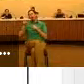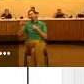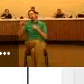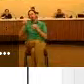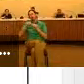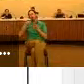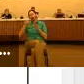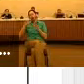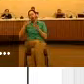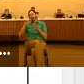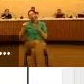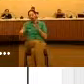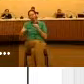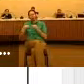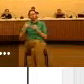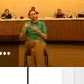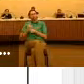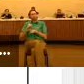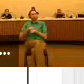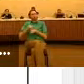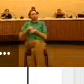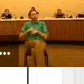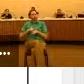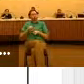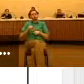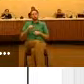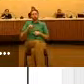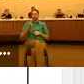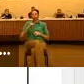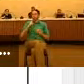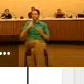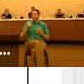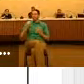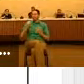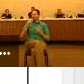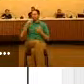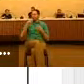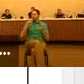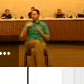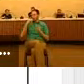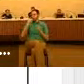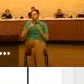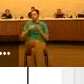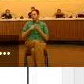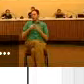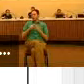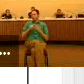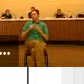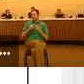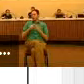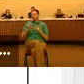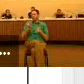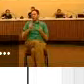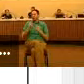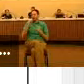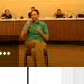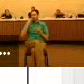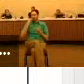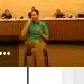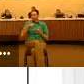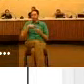level stone. yeah, and that's the biggest issue is for people, if they